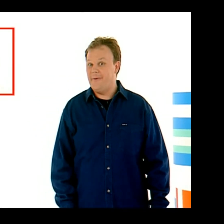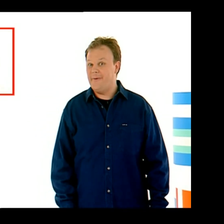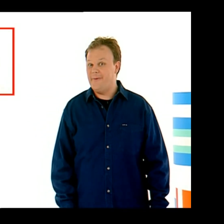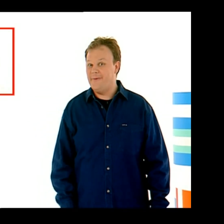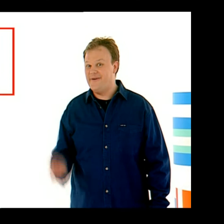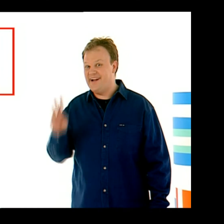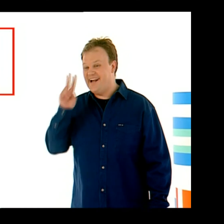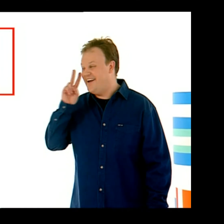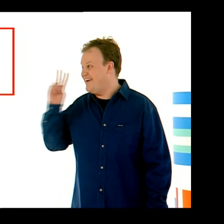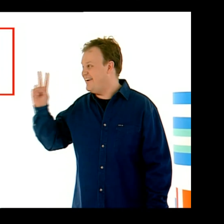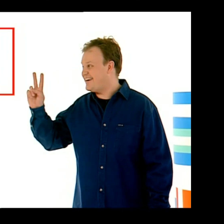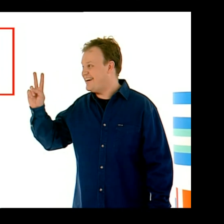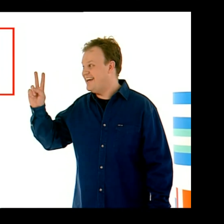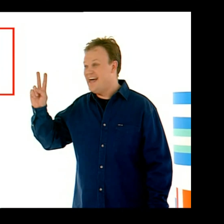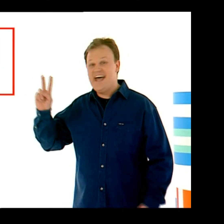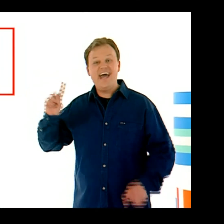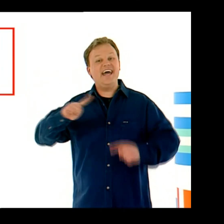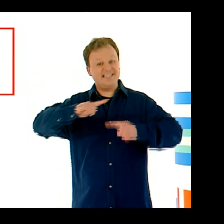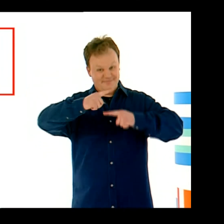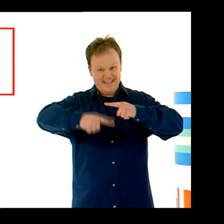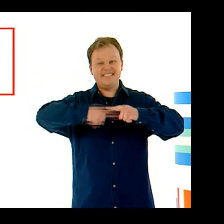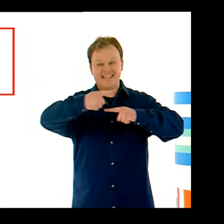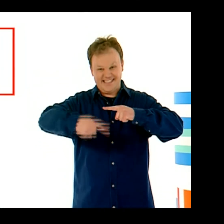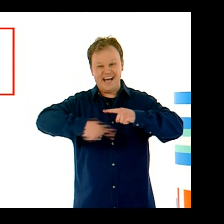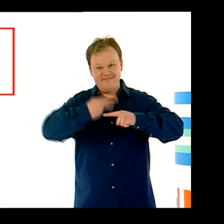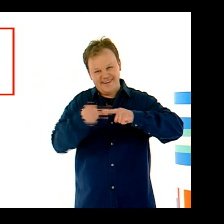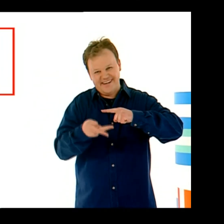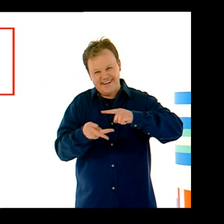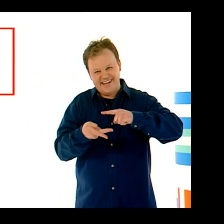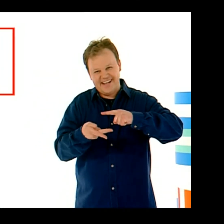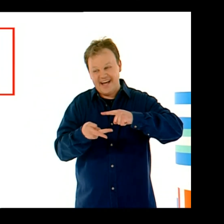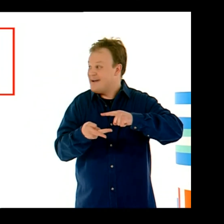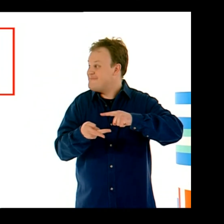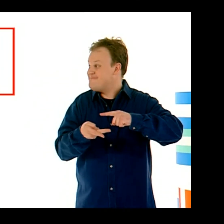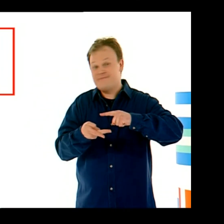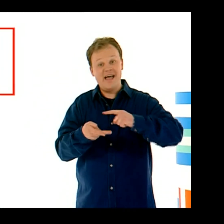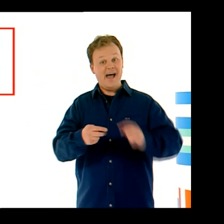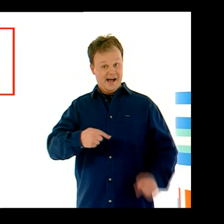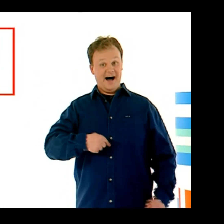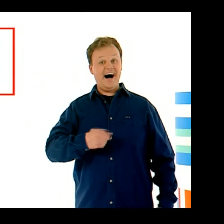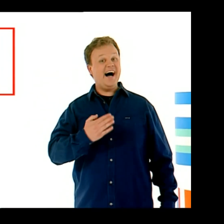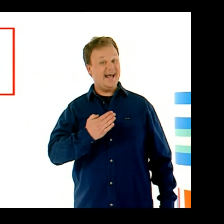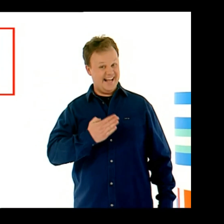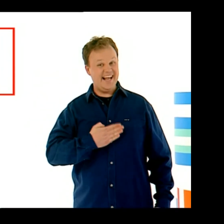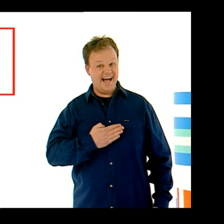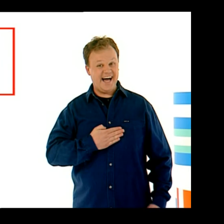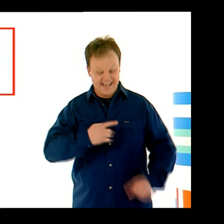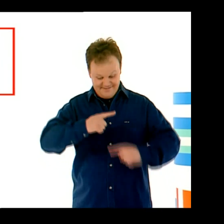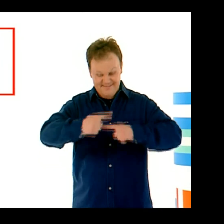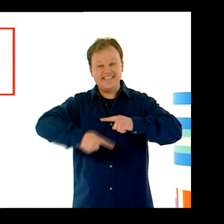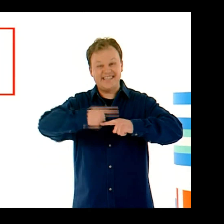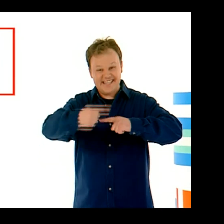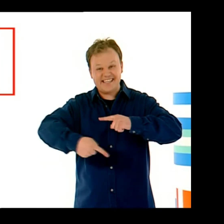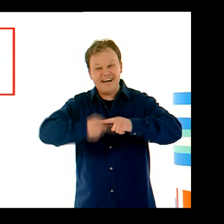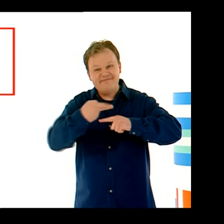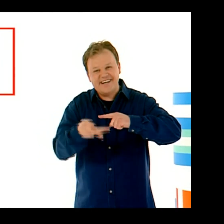Oh, look. It's Mr. Tumble. I like Mr.